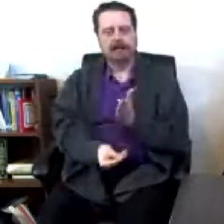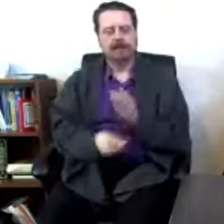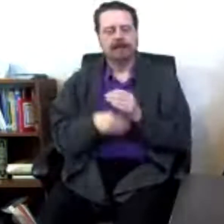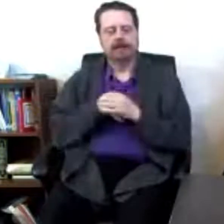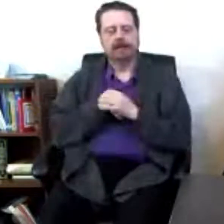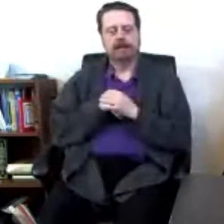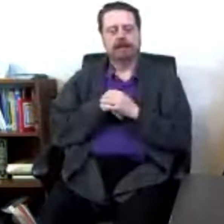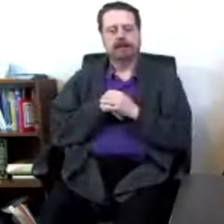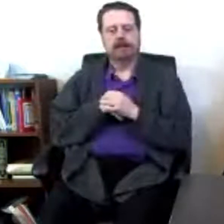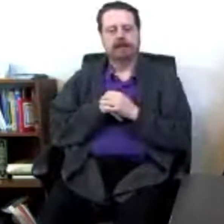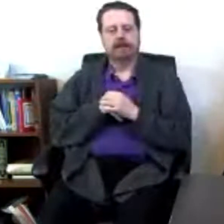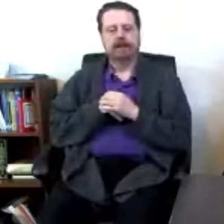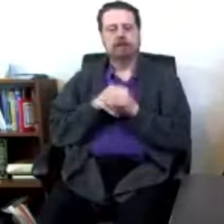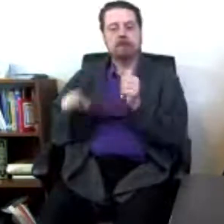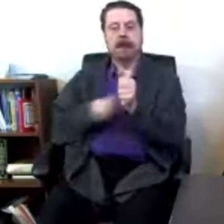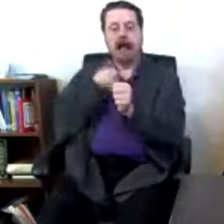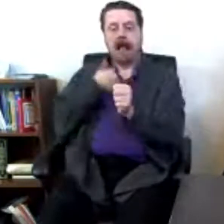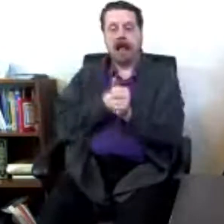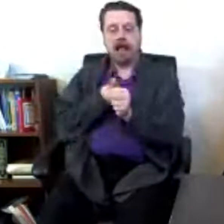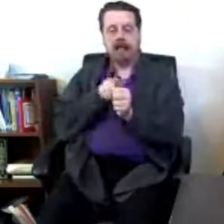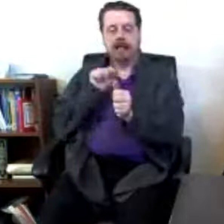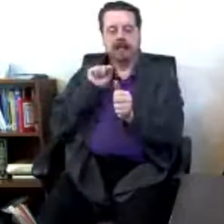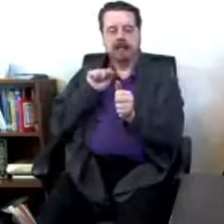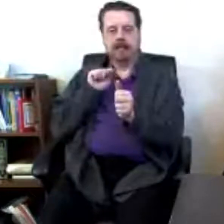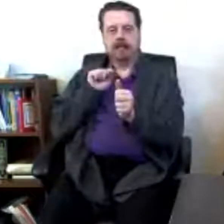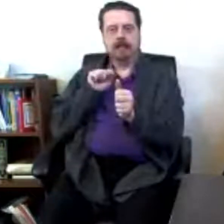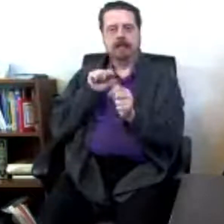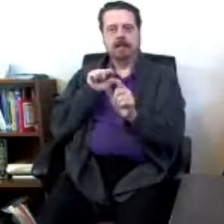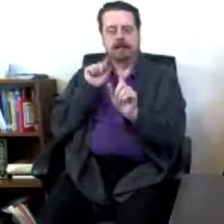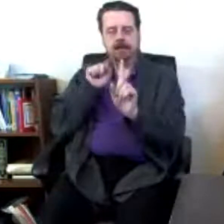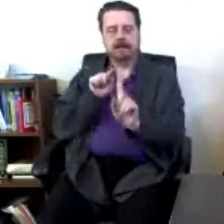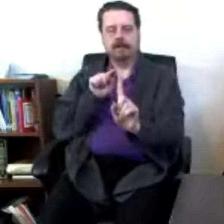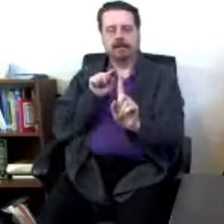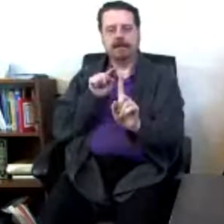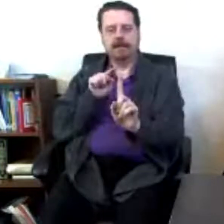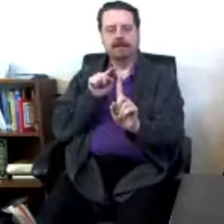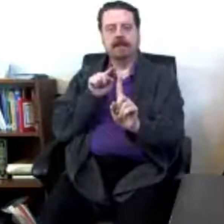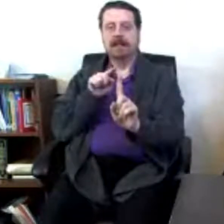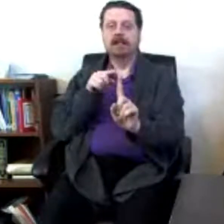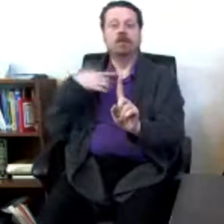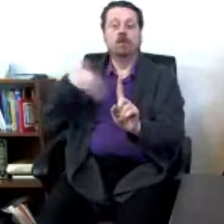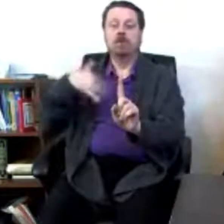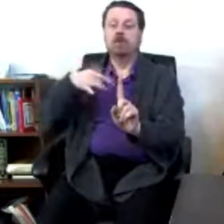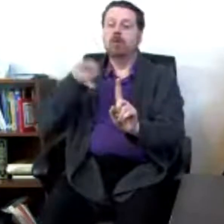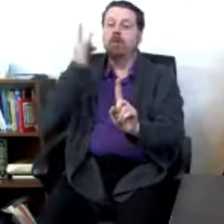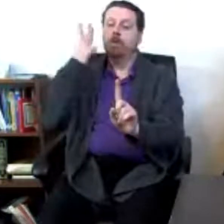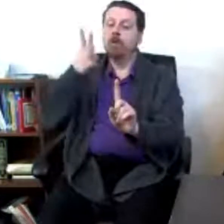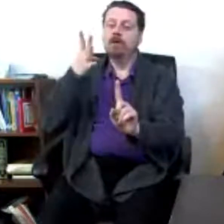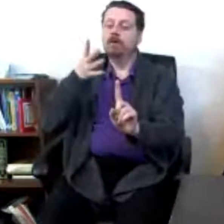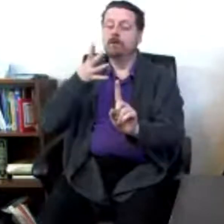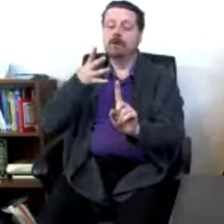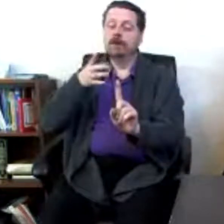And from behind him is very thick, severe torment.